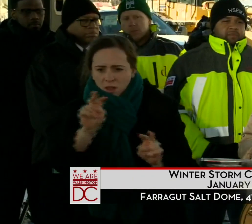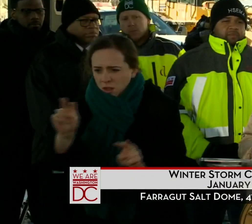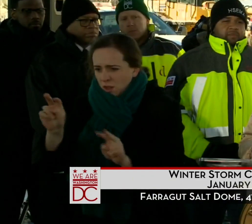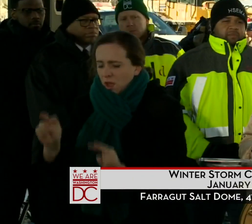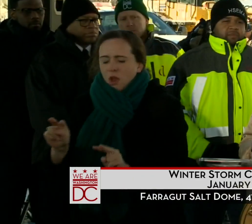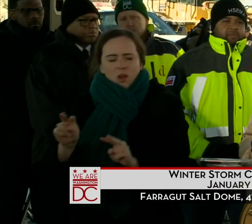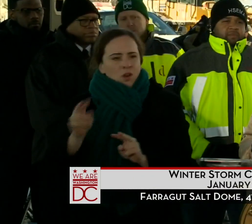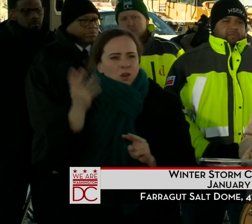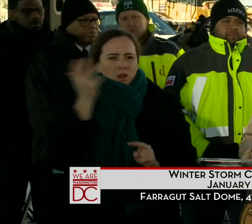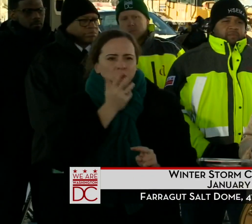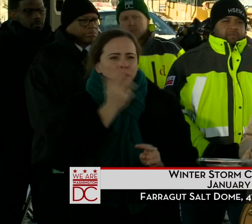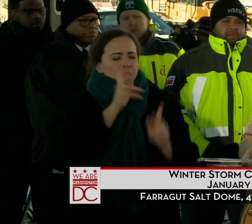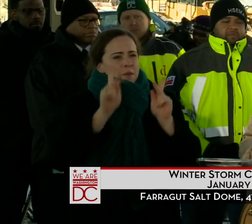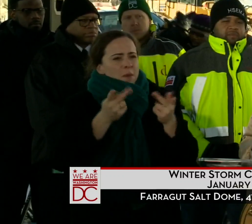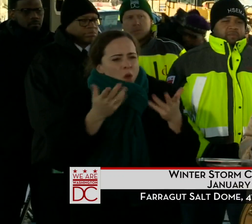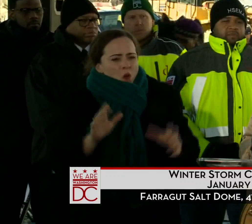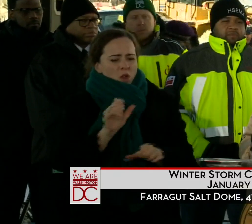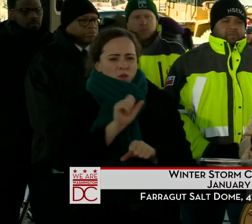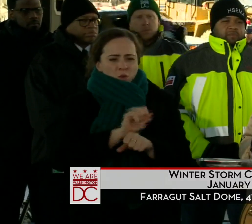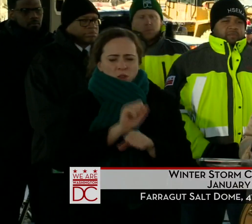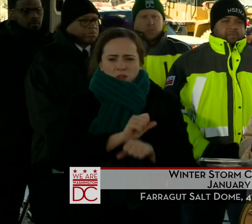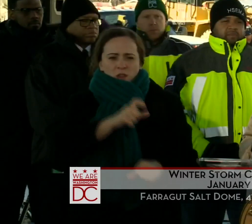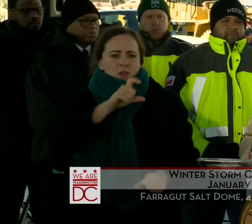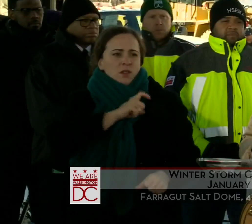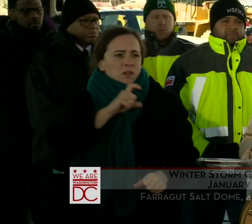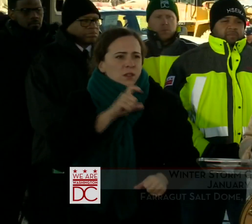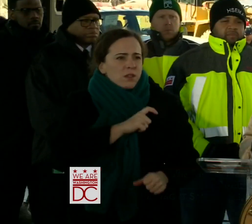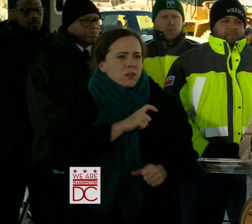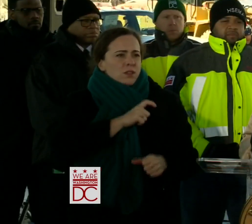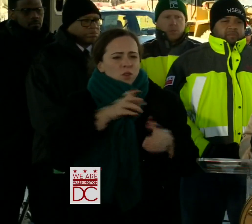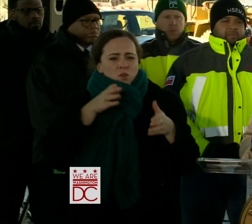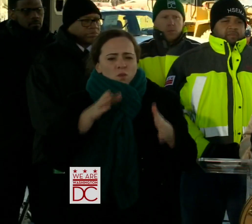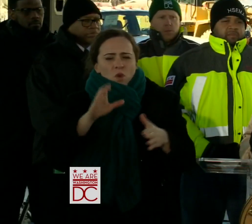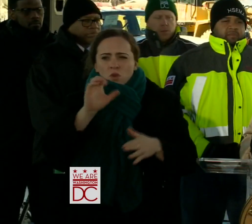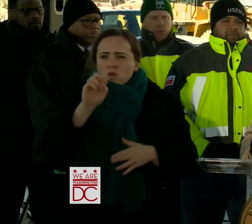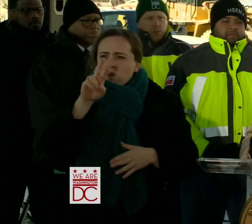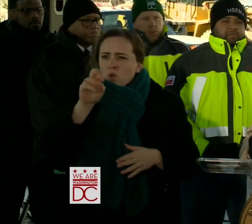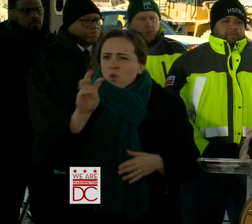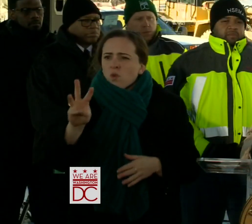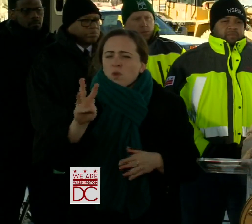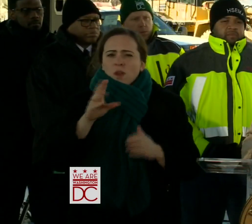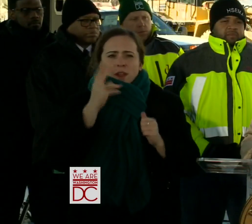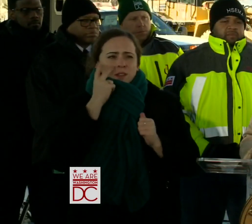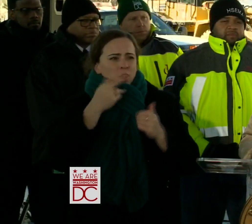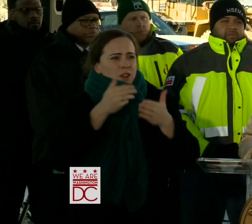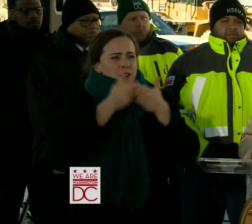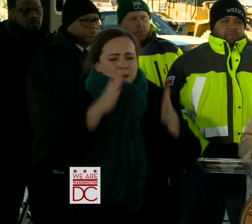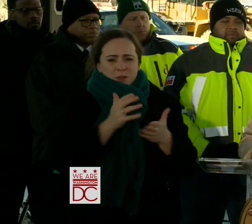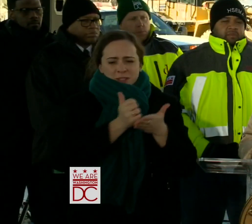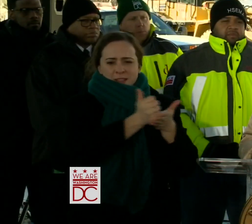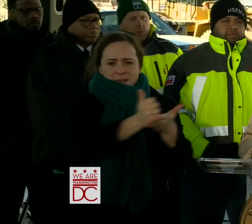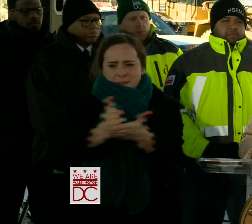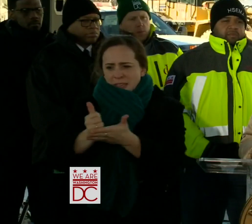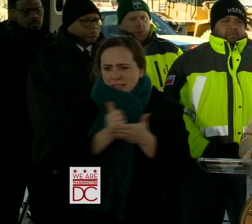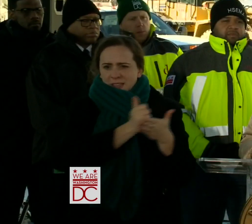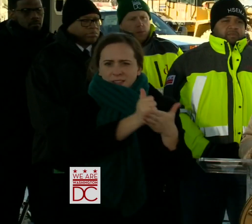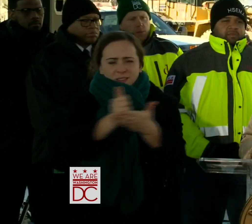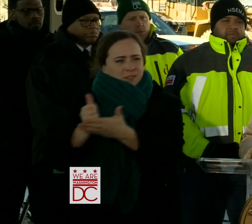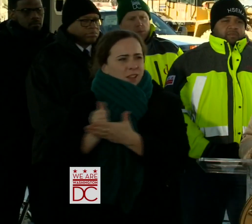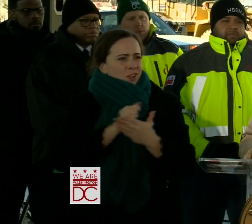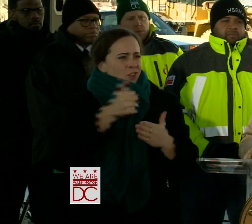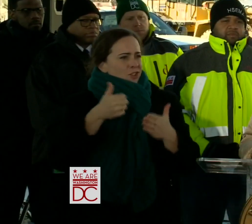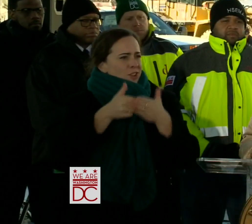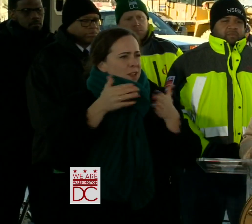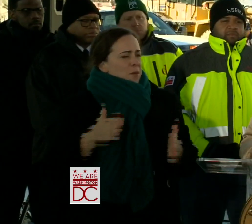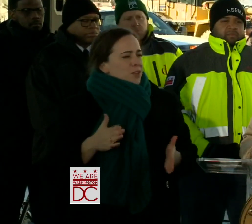out there working, our police officers, our road crews, and I saw neighbors helping each other. So we want